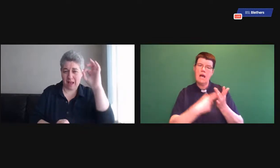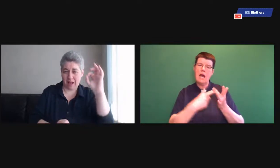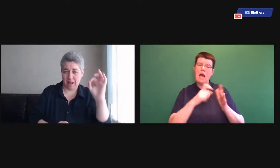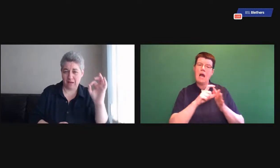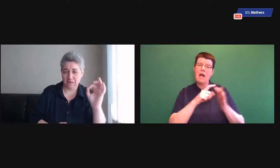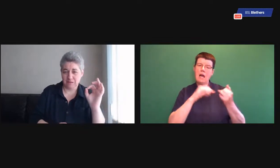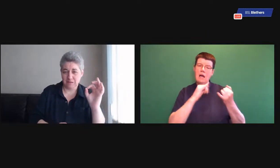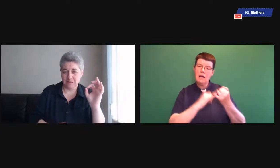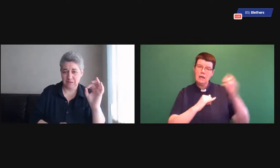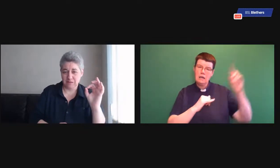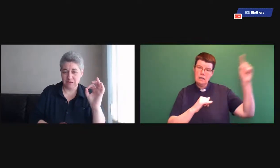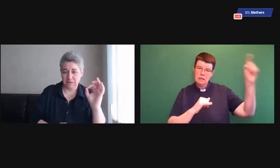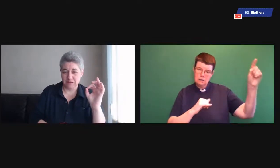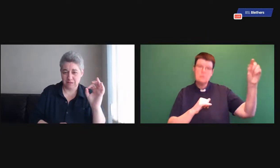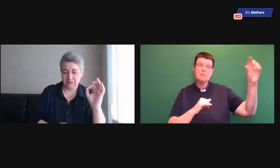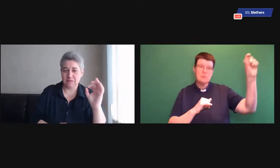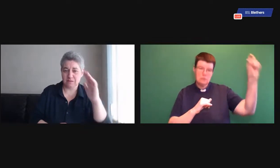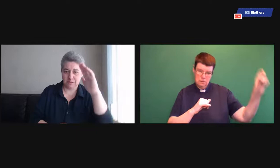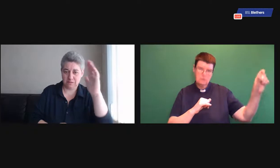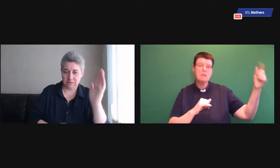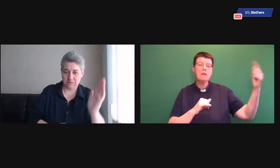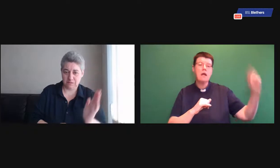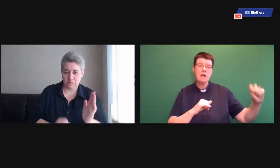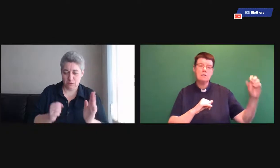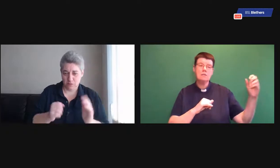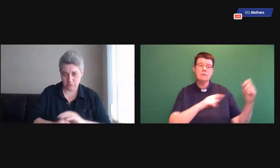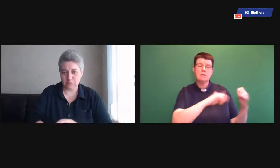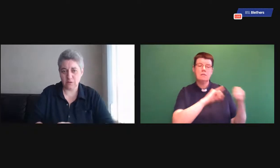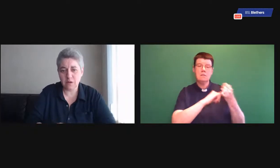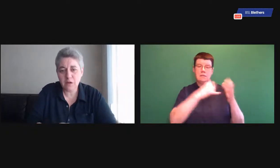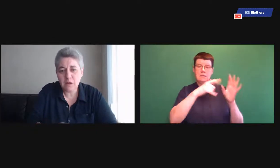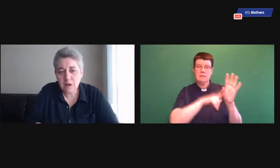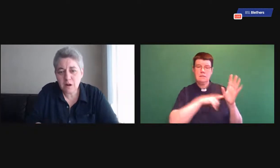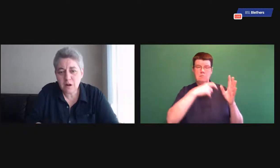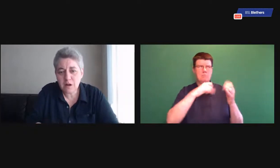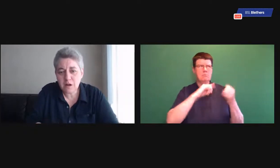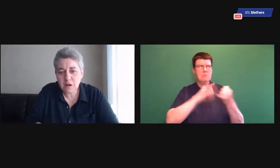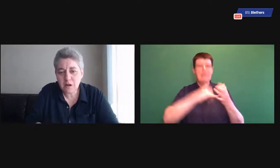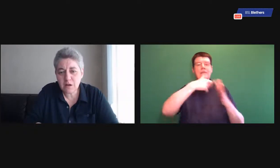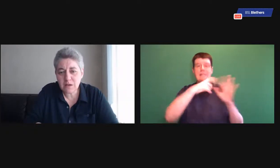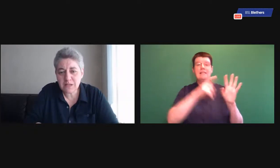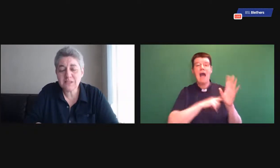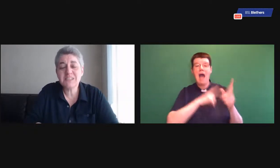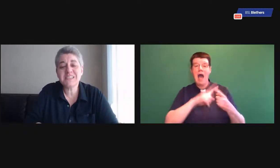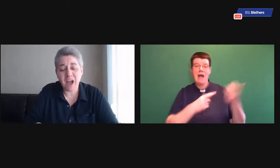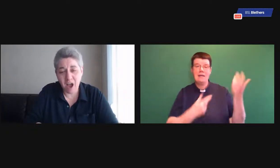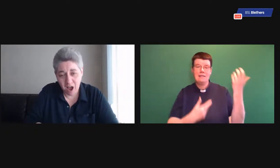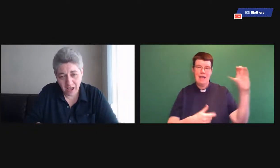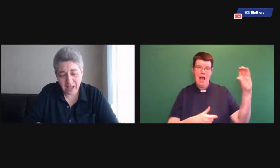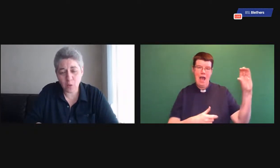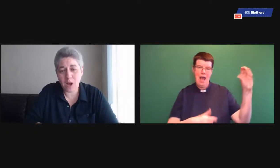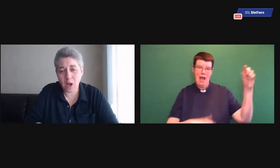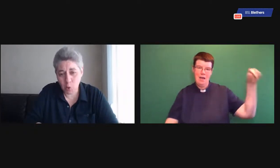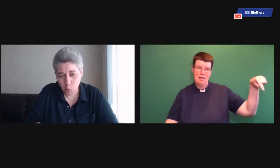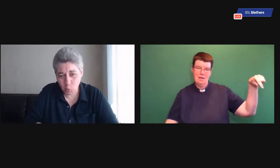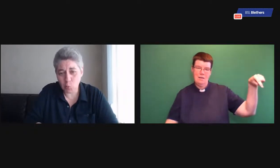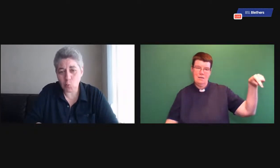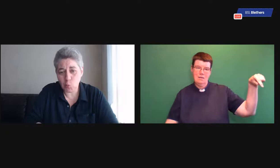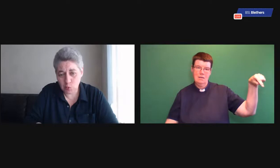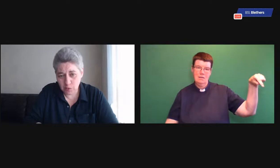to the Outer Hebrides, and also the Isle of